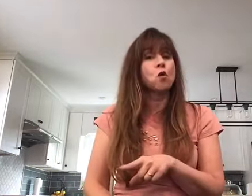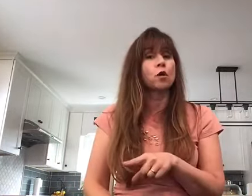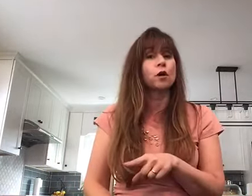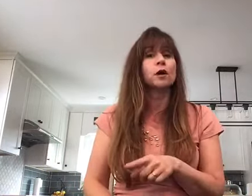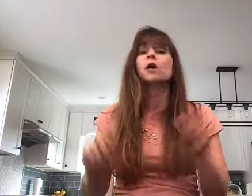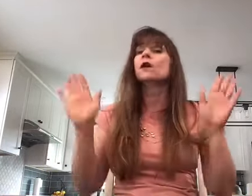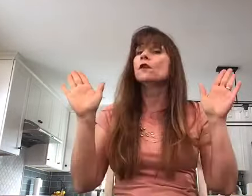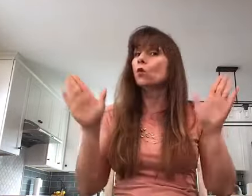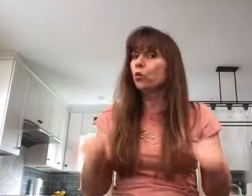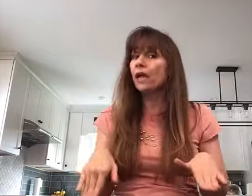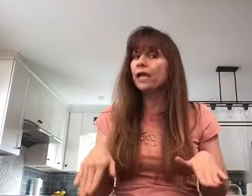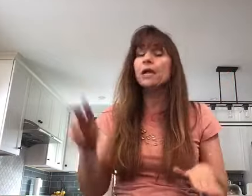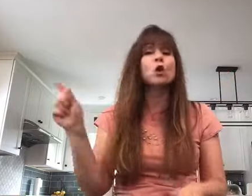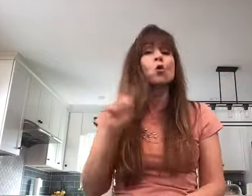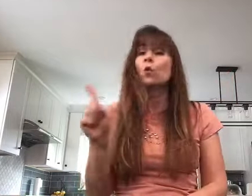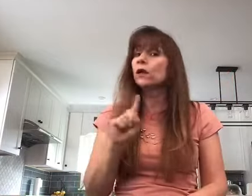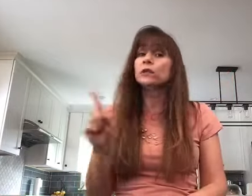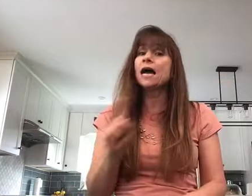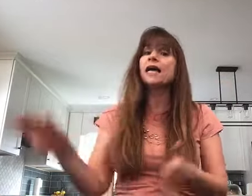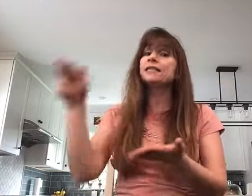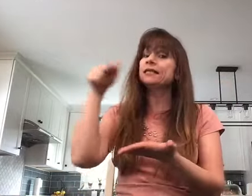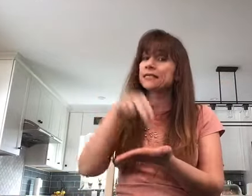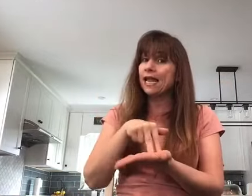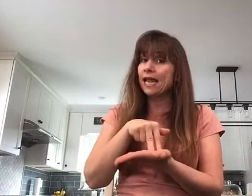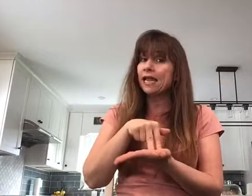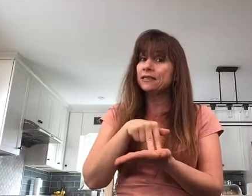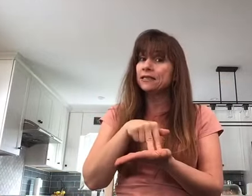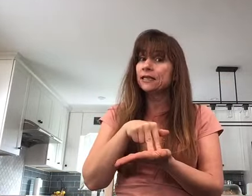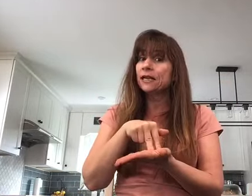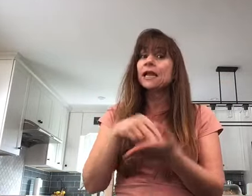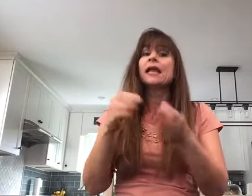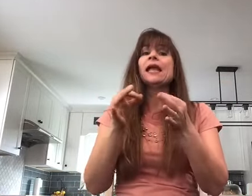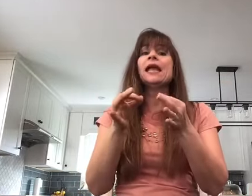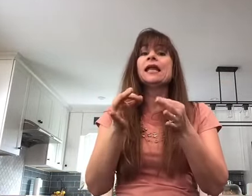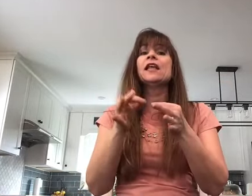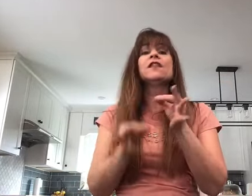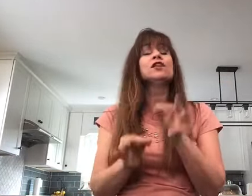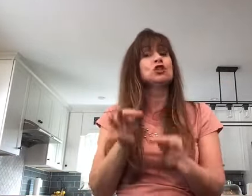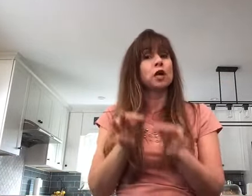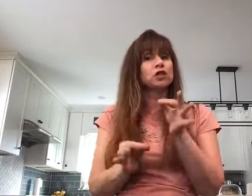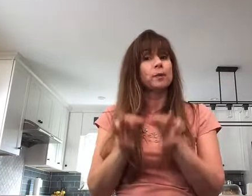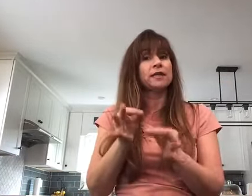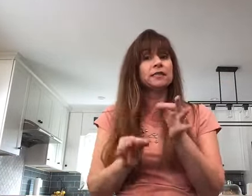Therefore, the wicked will not stand in the judgment,